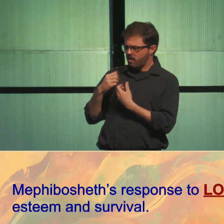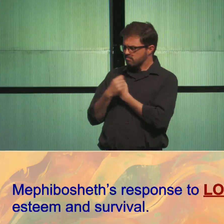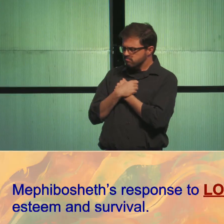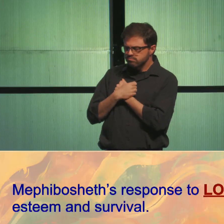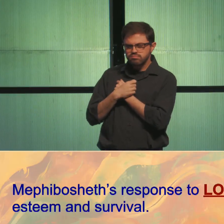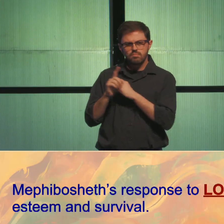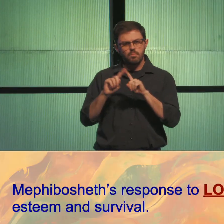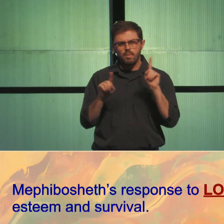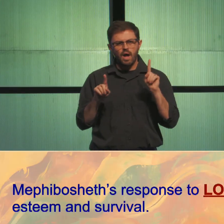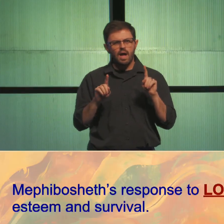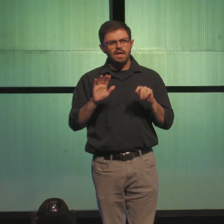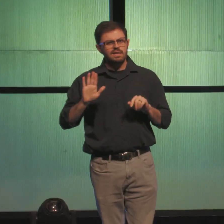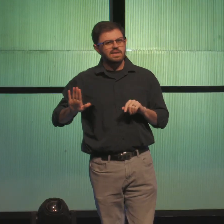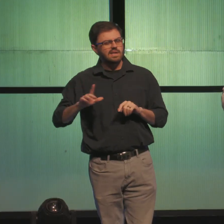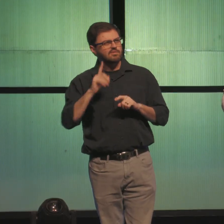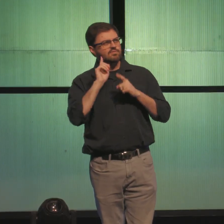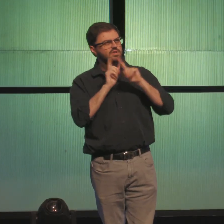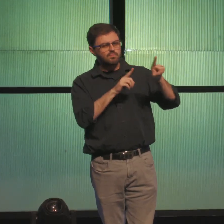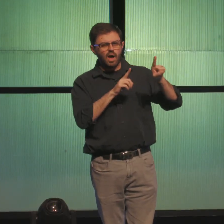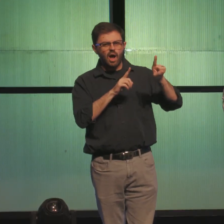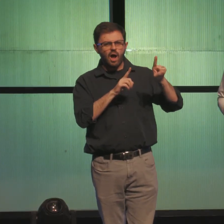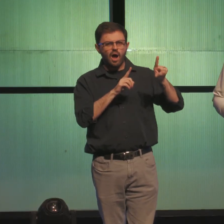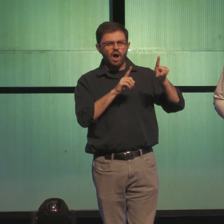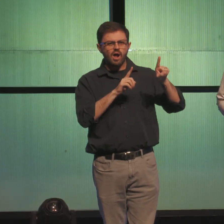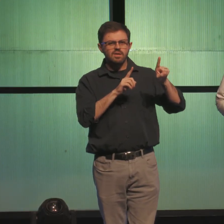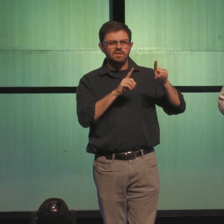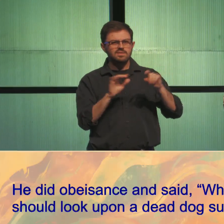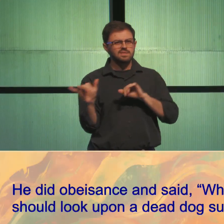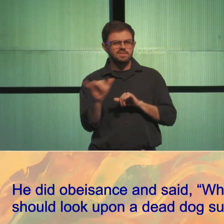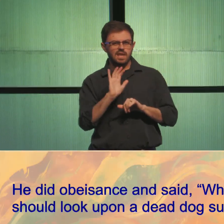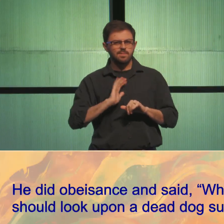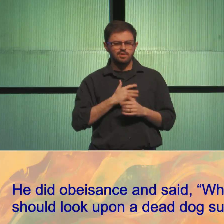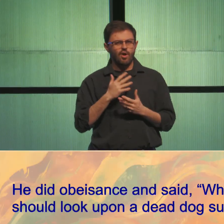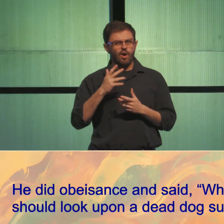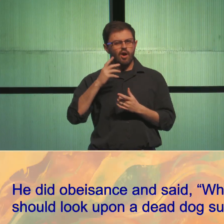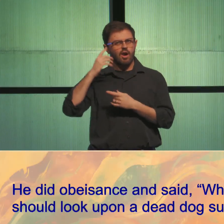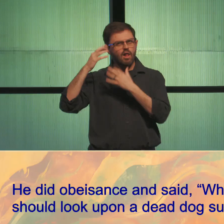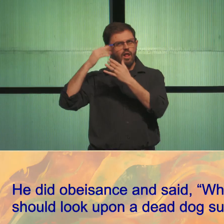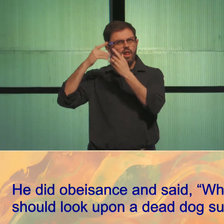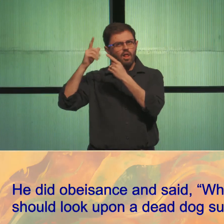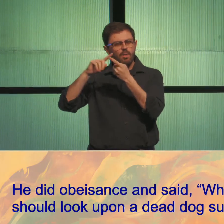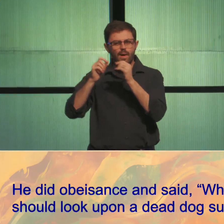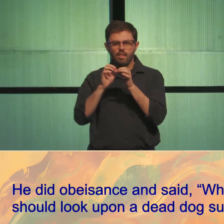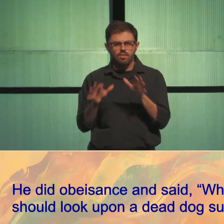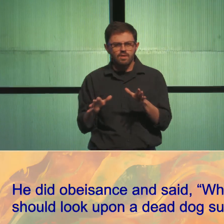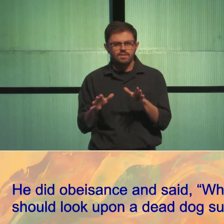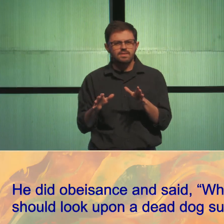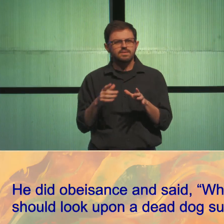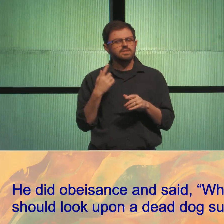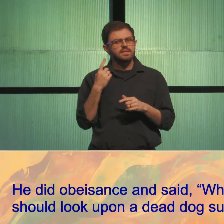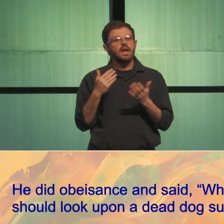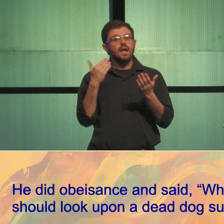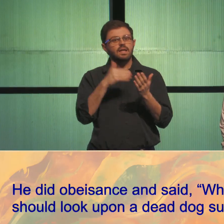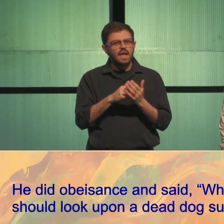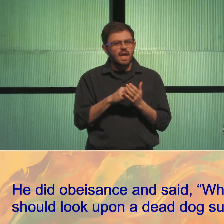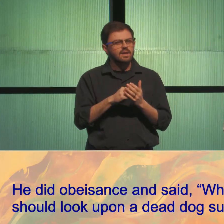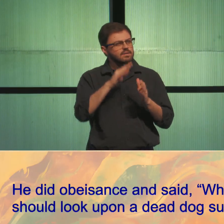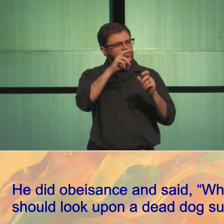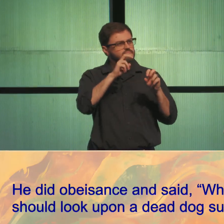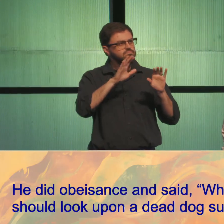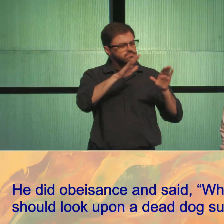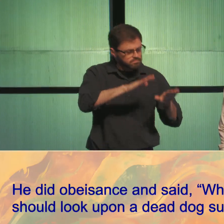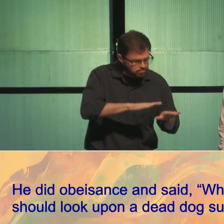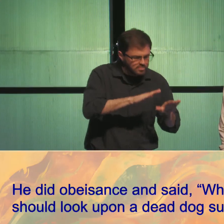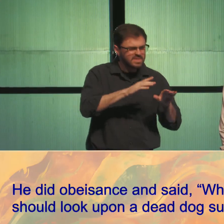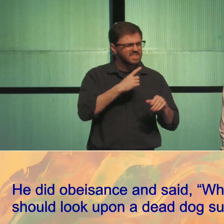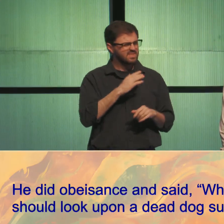worthiness. Because in verse 10, he's invited to the table. Look what he says. It says he did obeisance again, and he said, what is your servant that